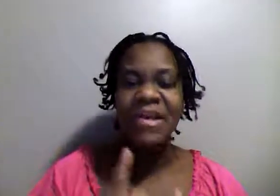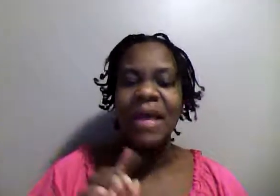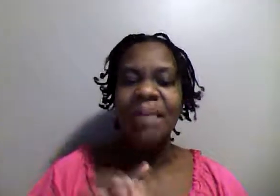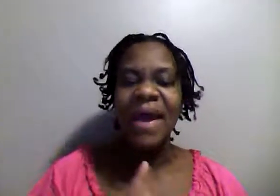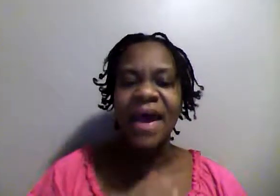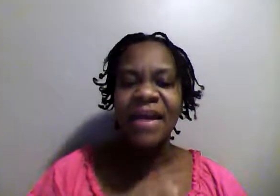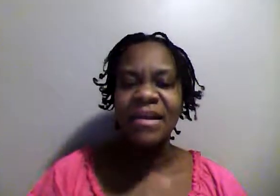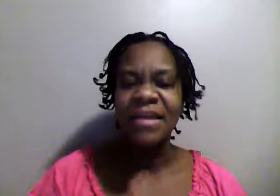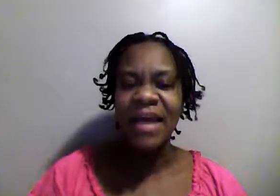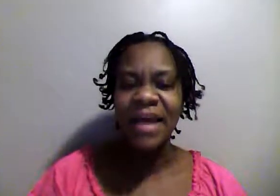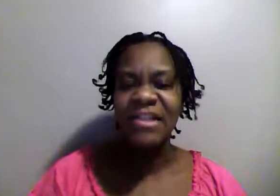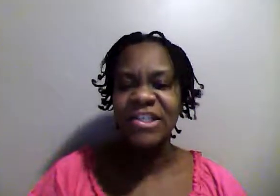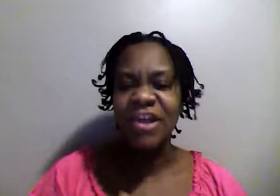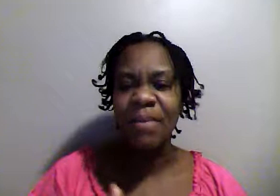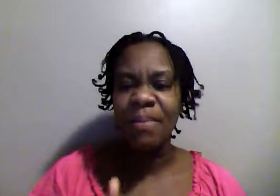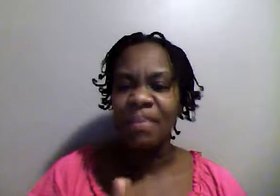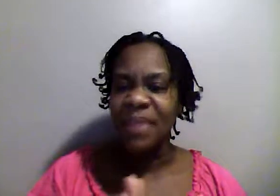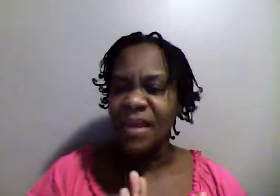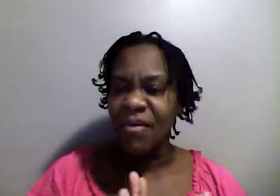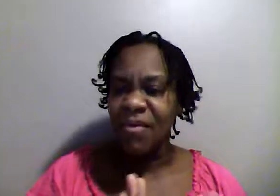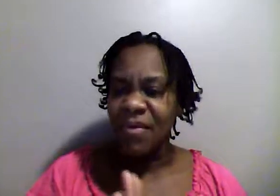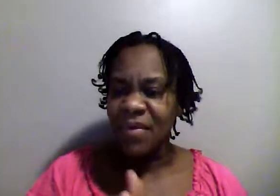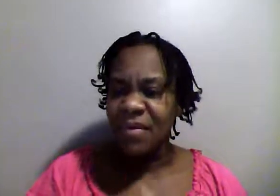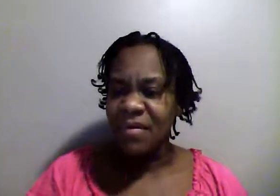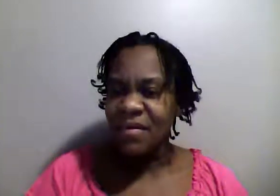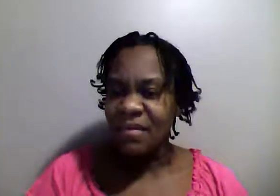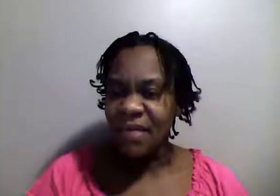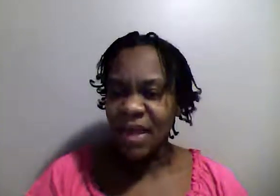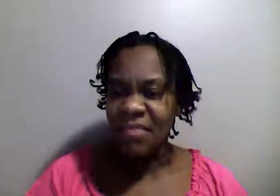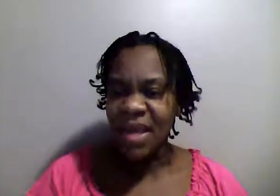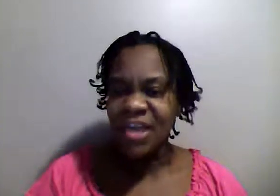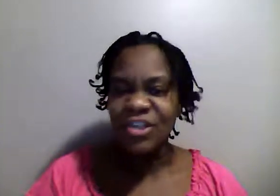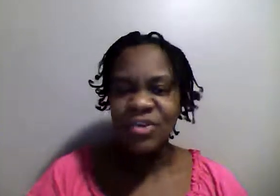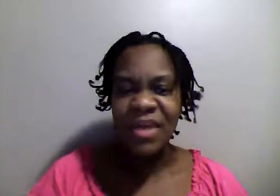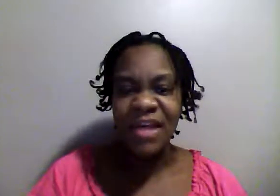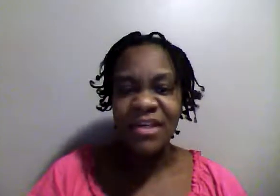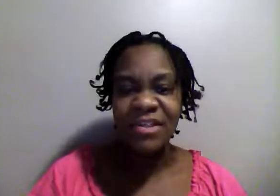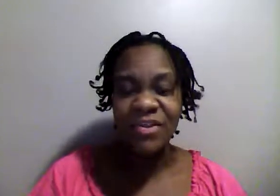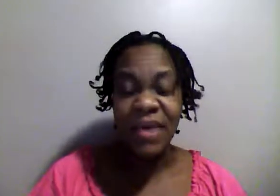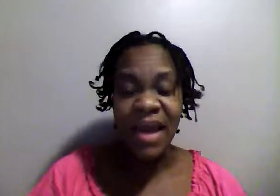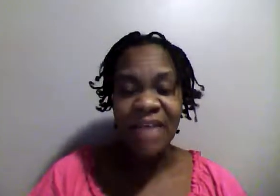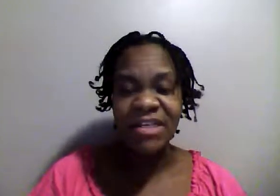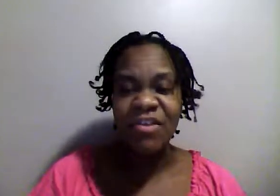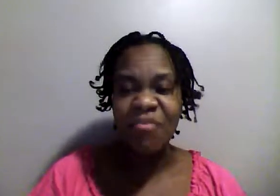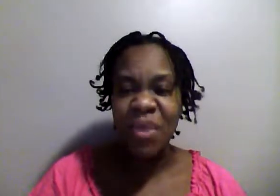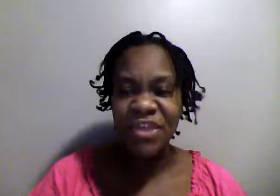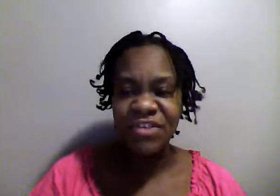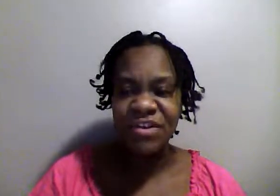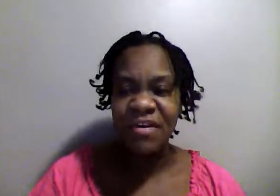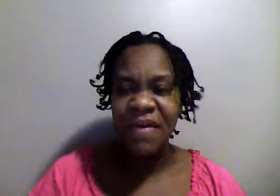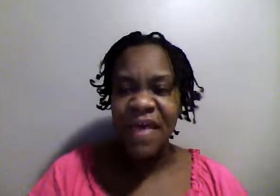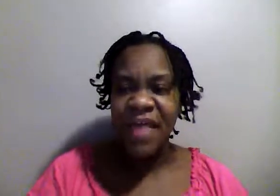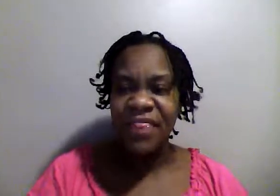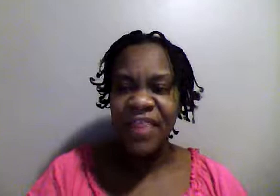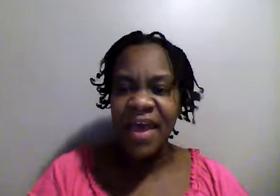by adding the calcium and making sure that the soil has enough moisture, then